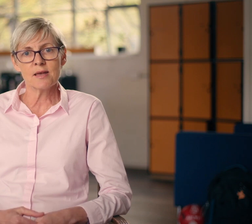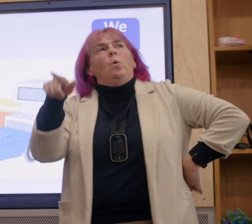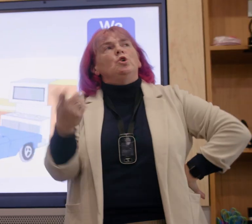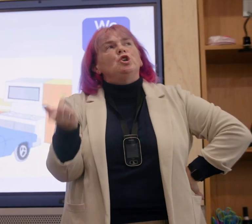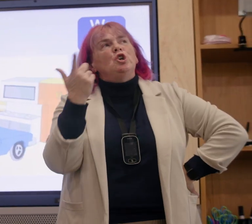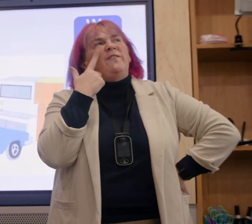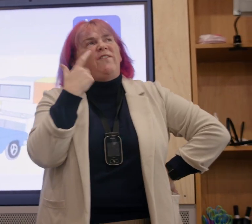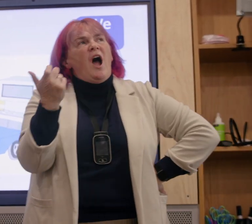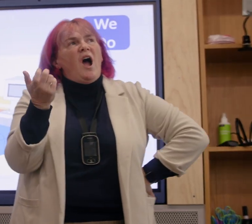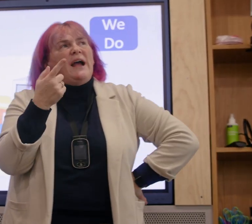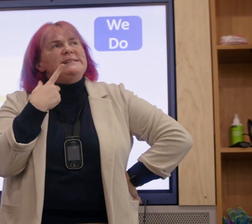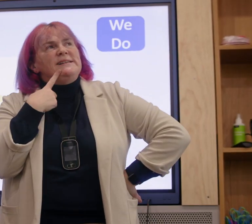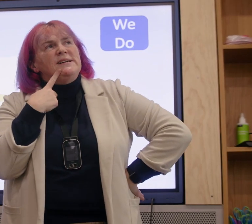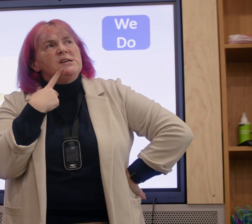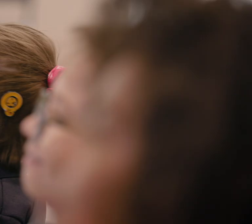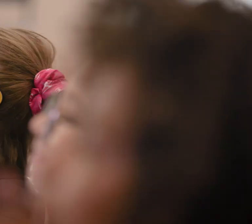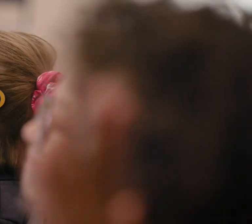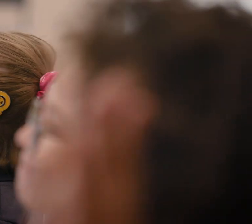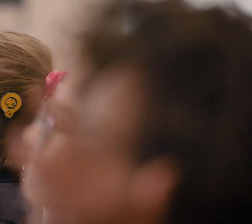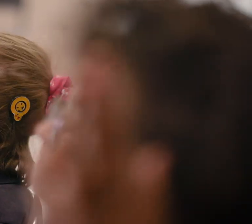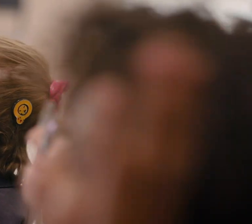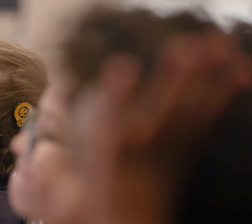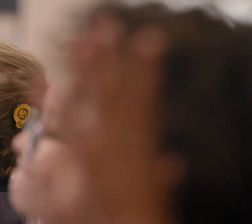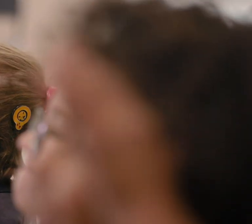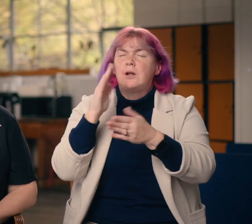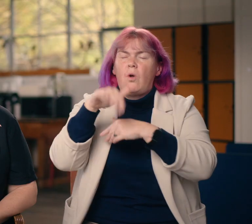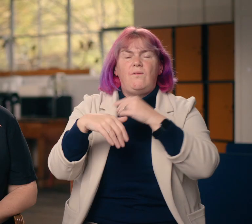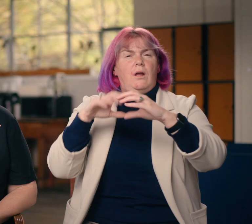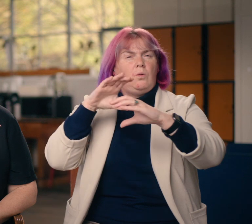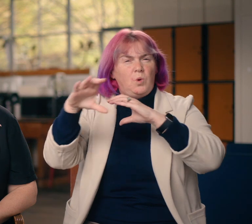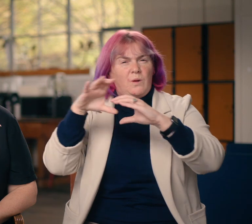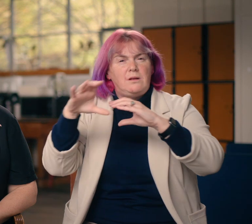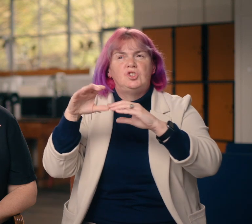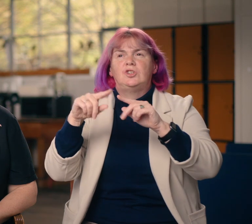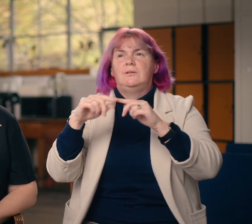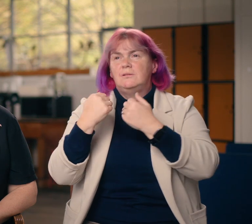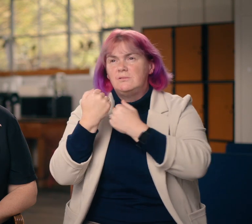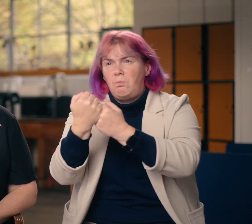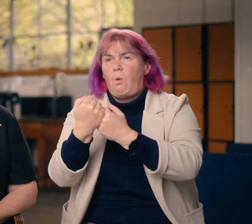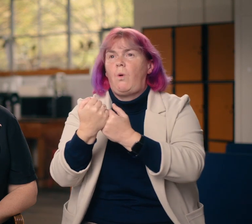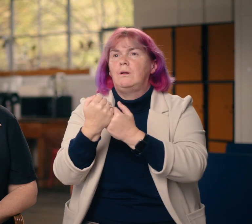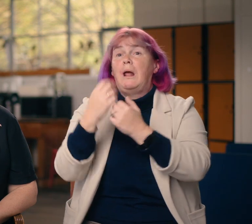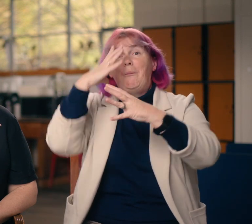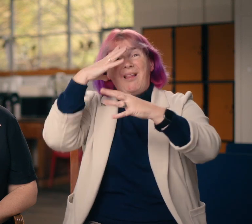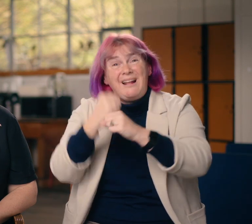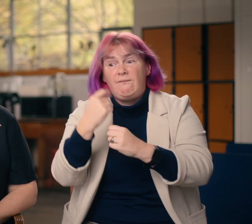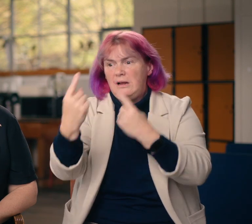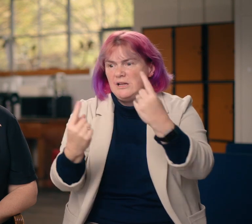me. Marnie. It really came down to communication, support, and the need to believe in